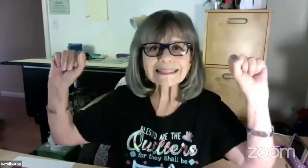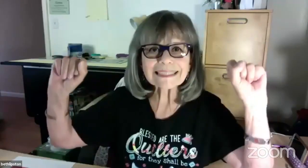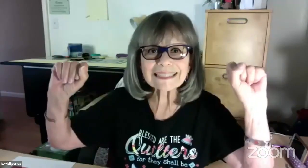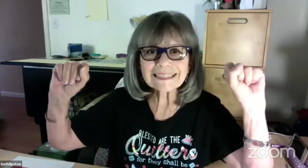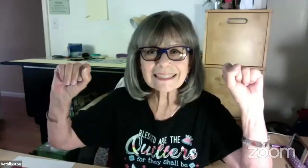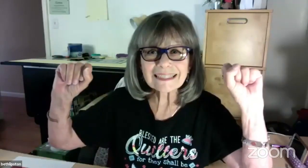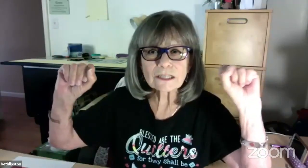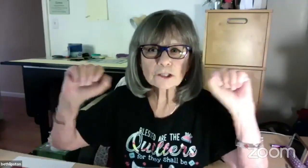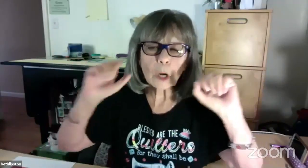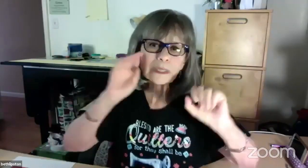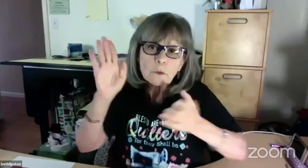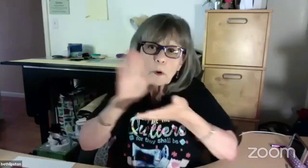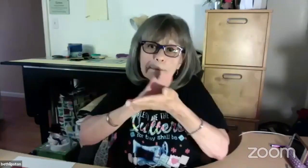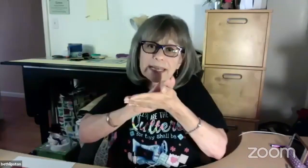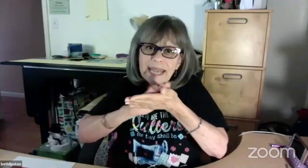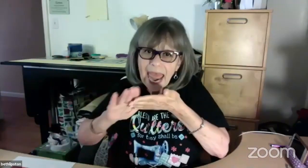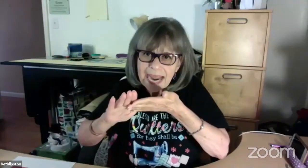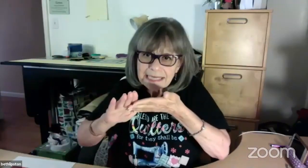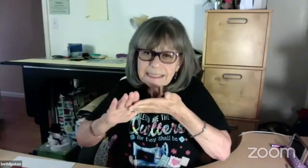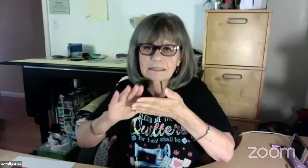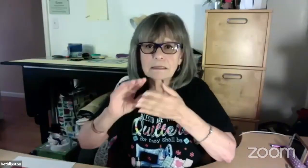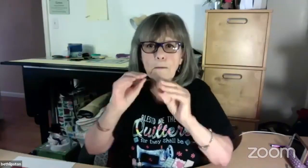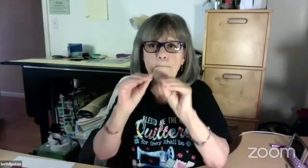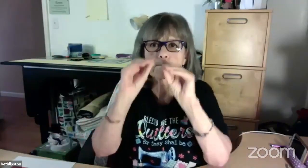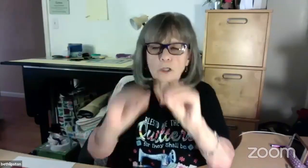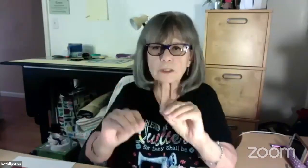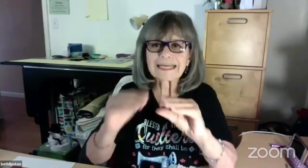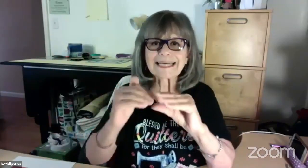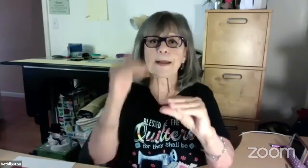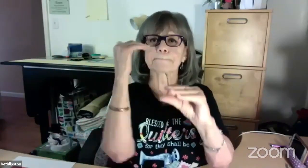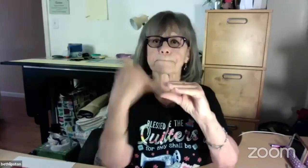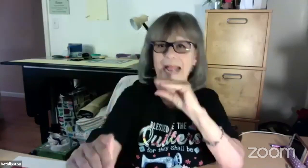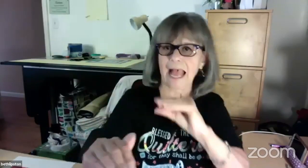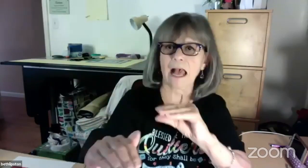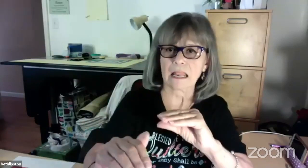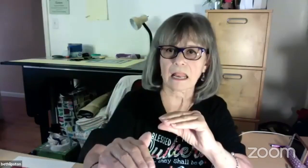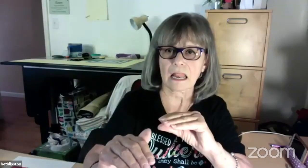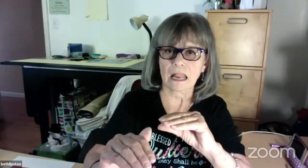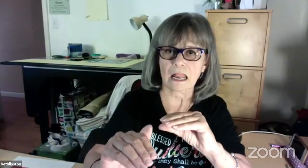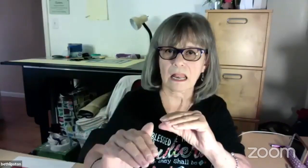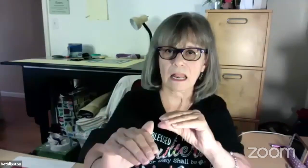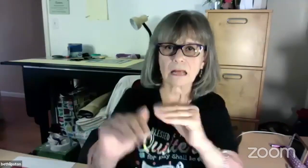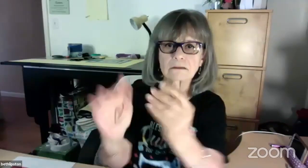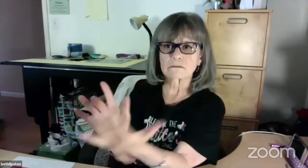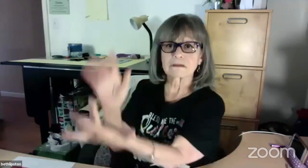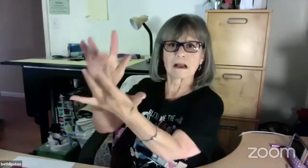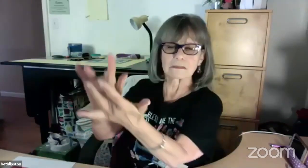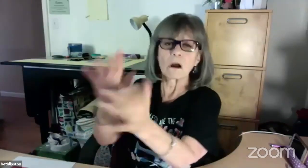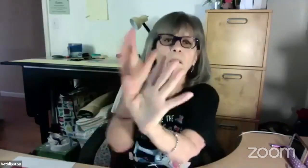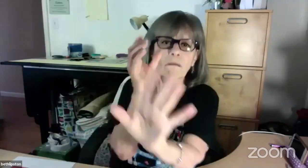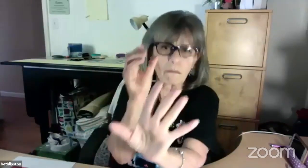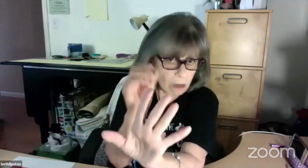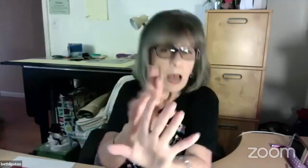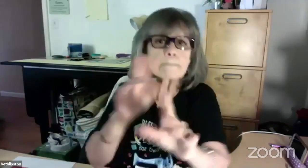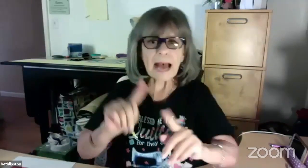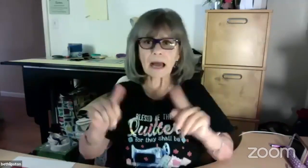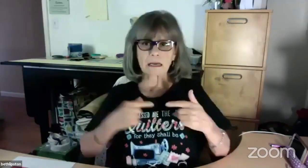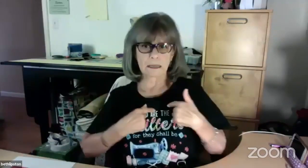reach out directly to the president. And so I think it would be nice to have the board members with